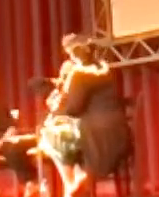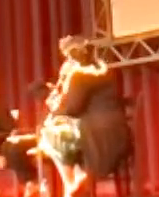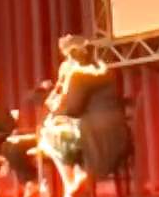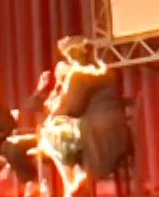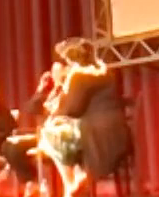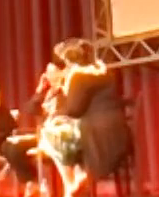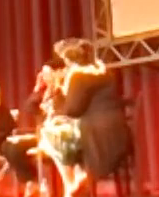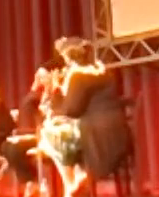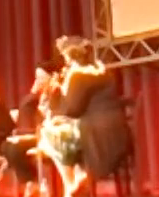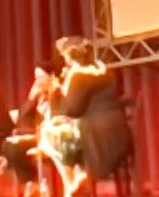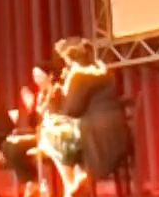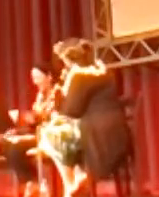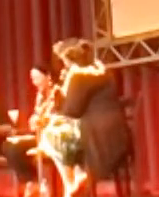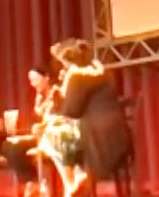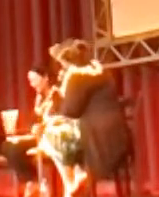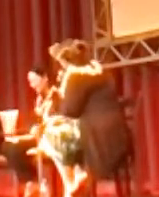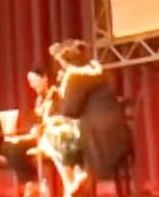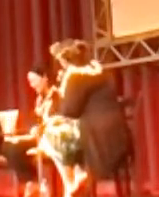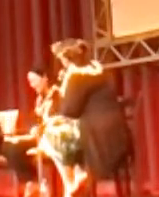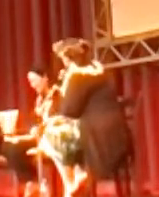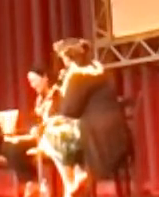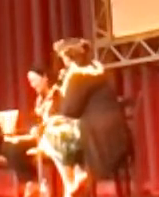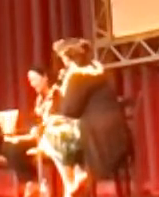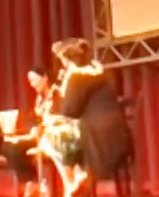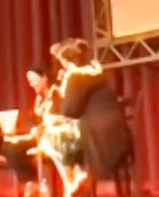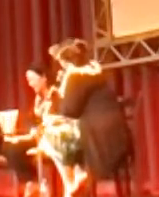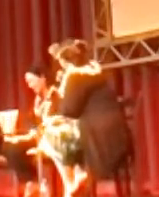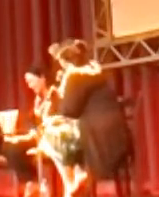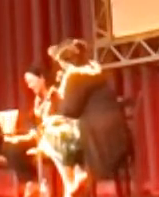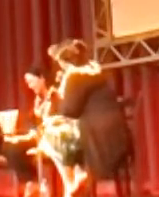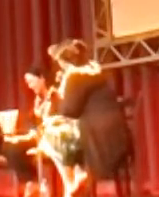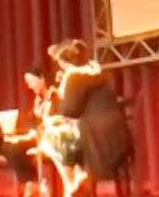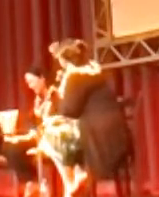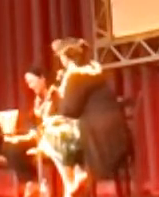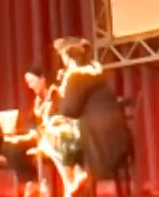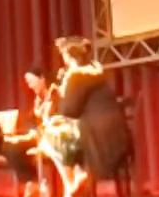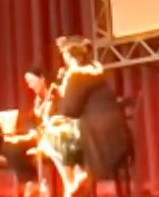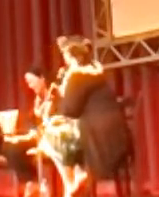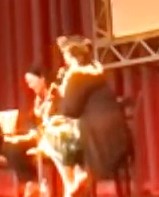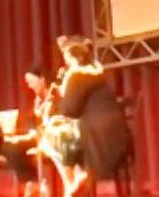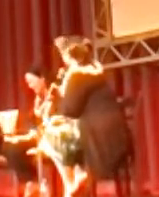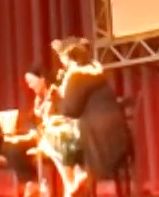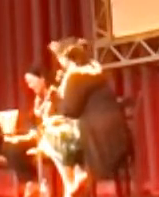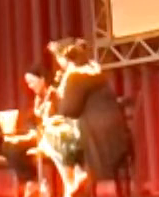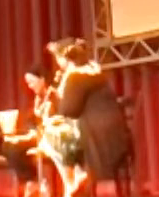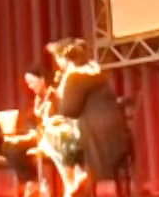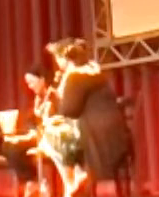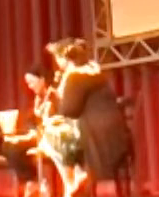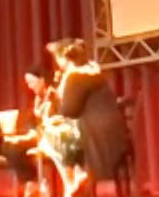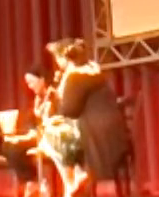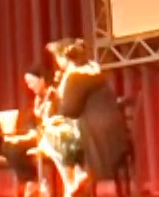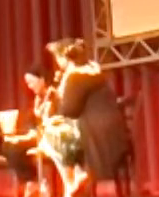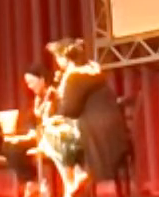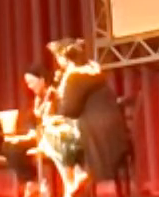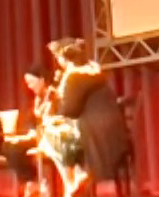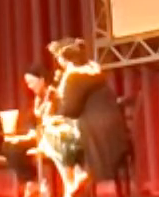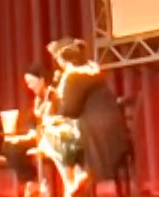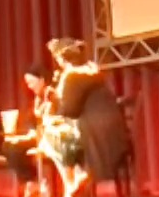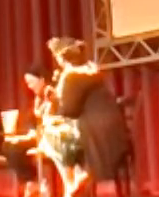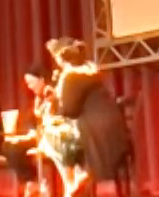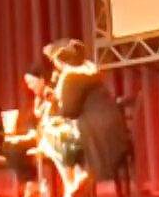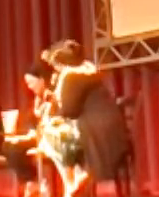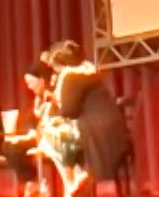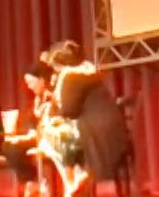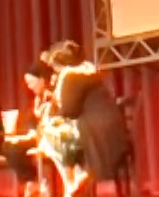I think because you're navigating the cultural work that's happening there, having to really think